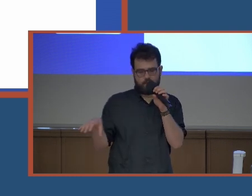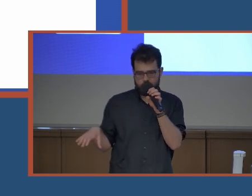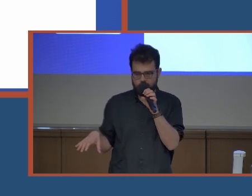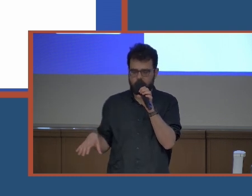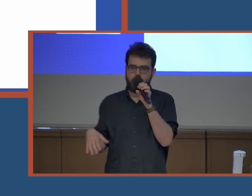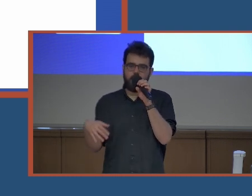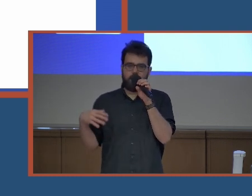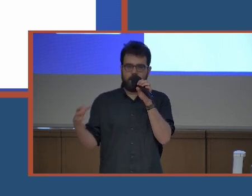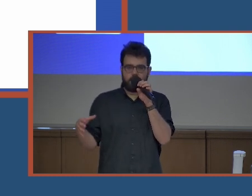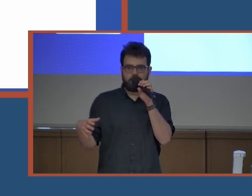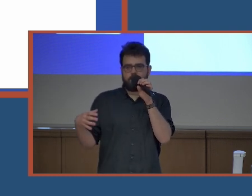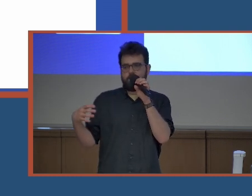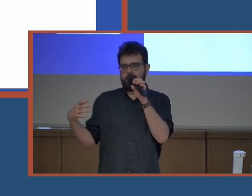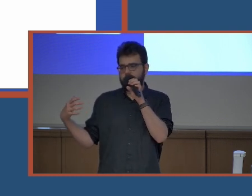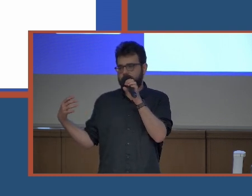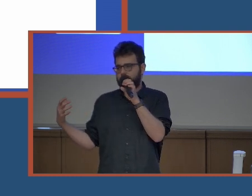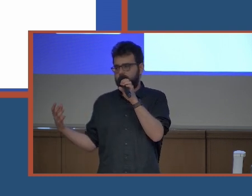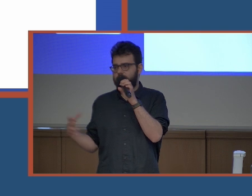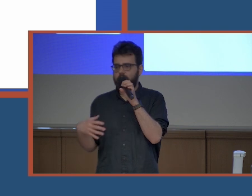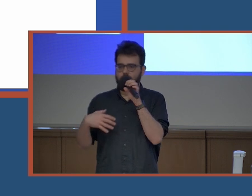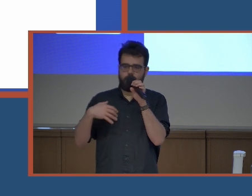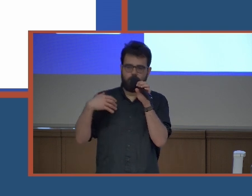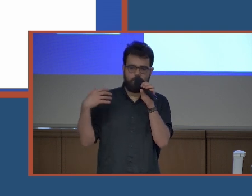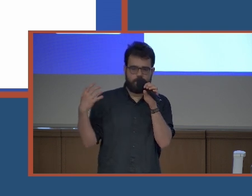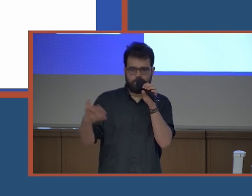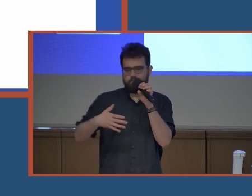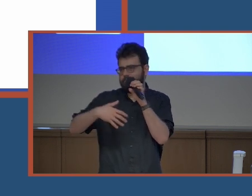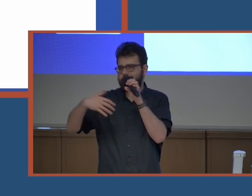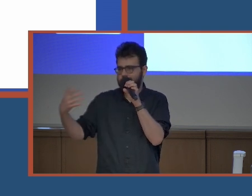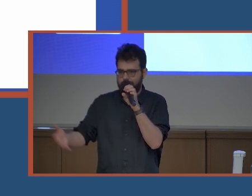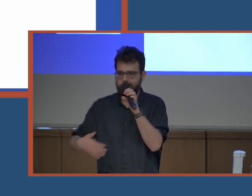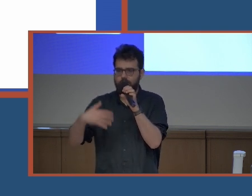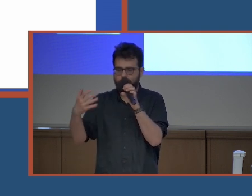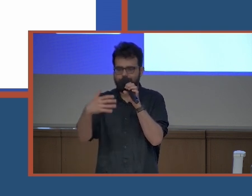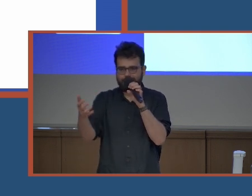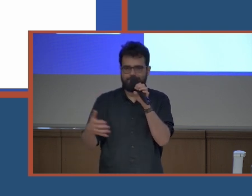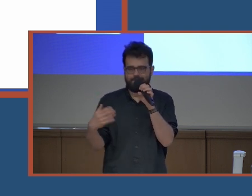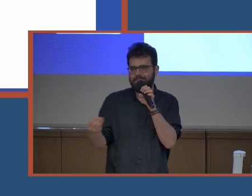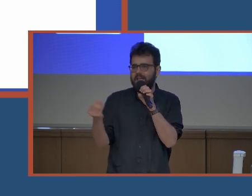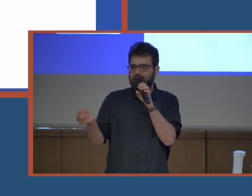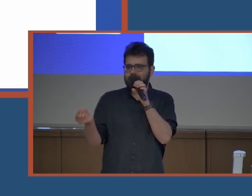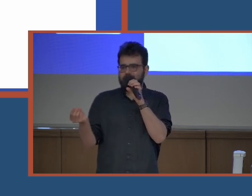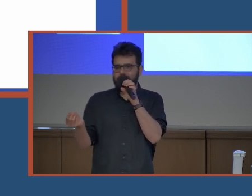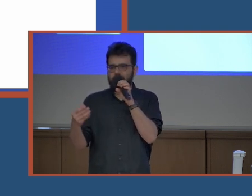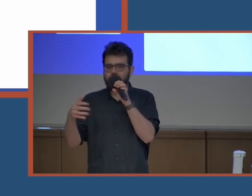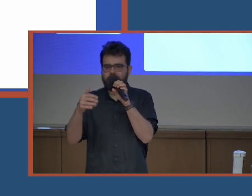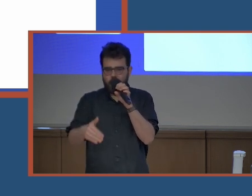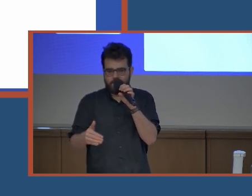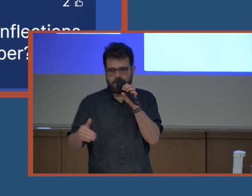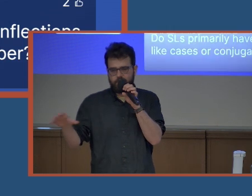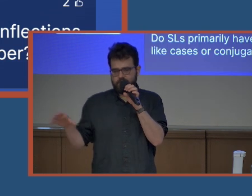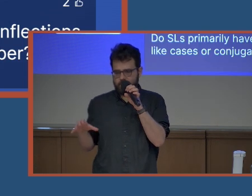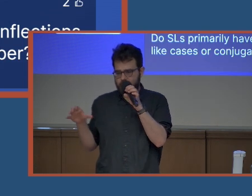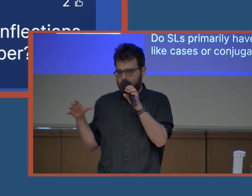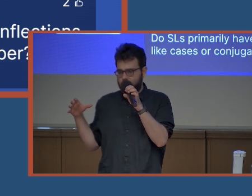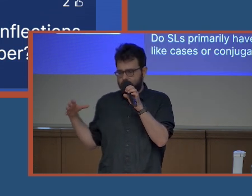to another, and they also borrow and they are in